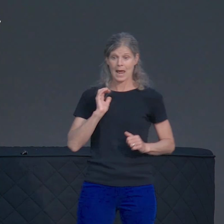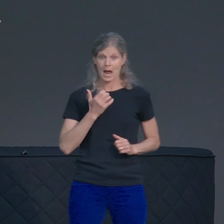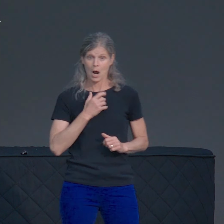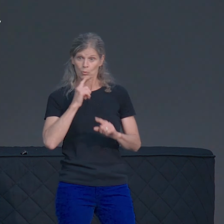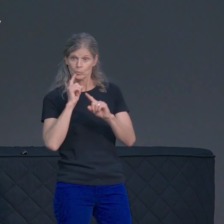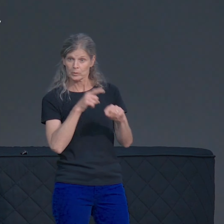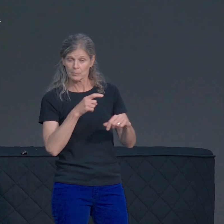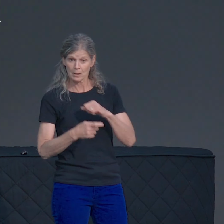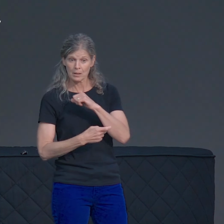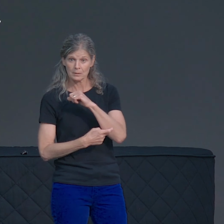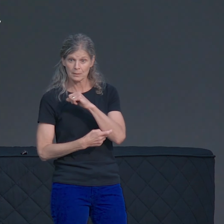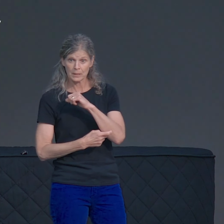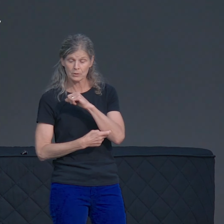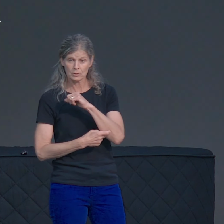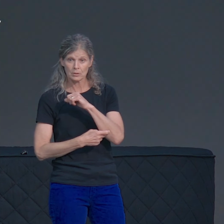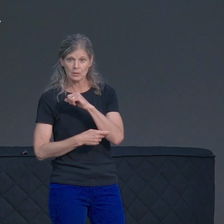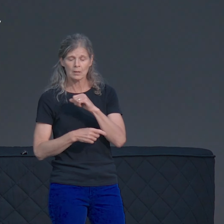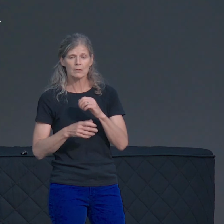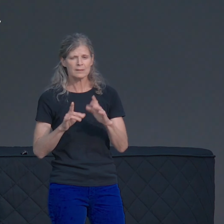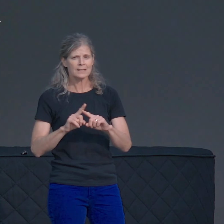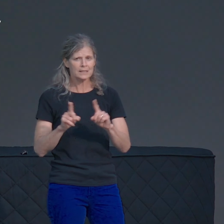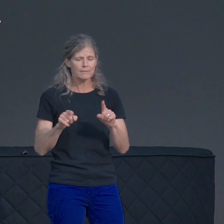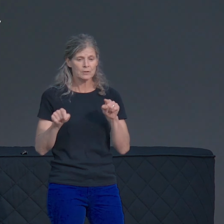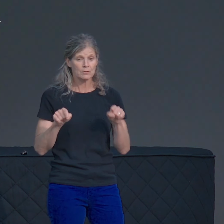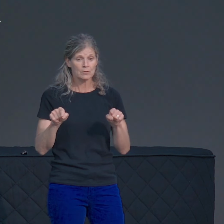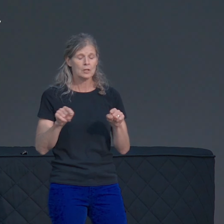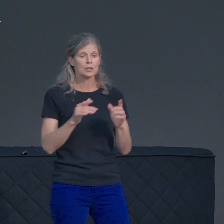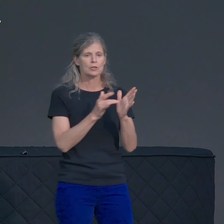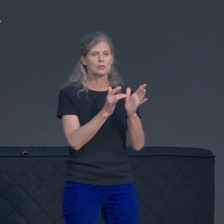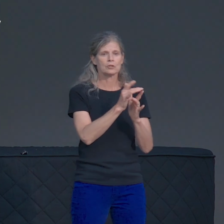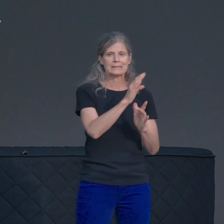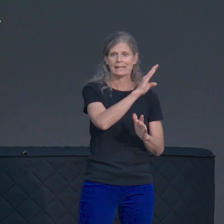to temptation is this: Jesus never sinned.